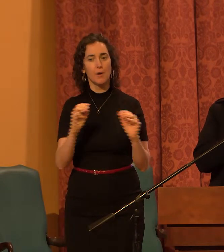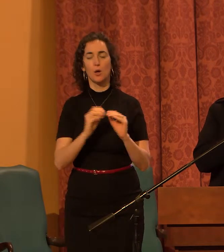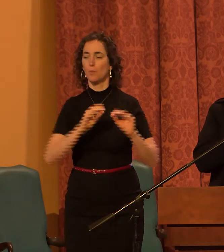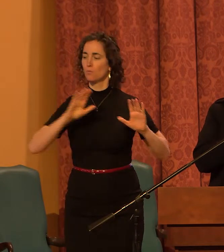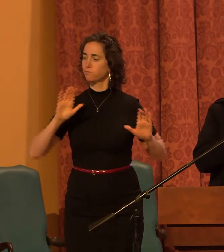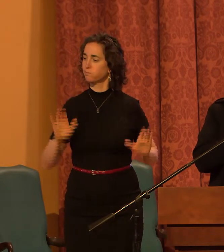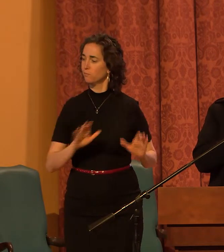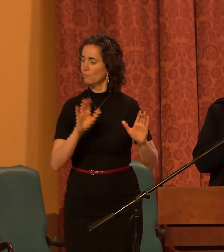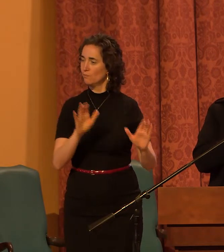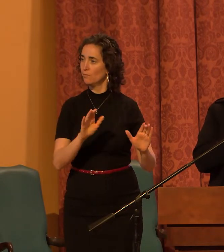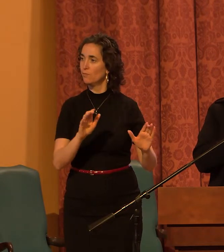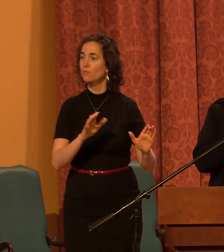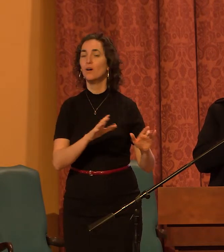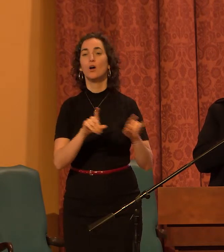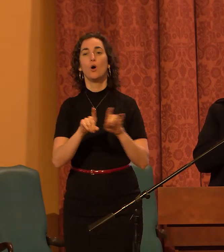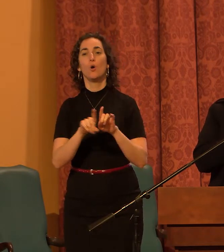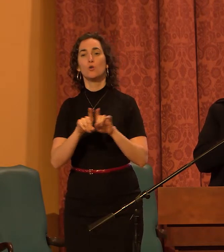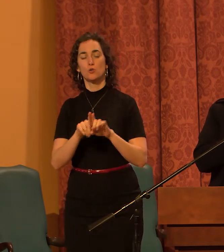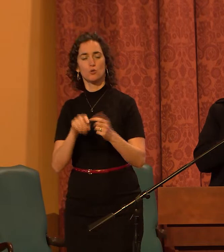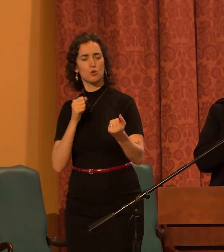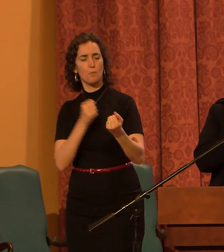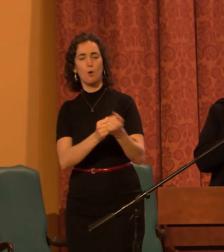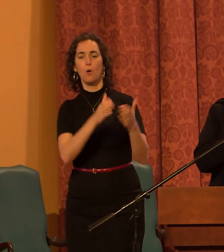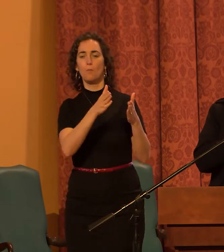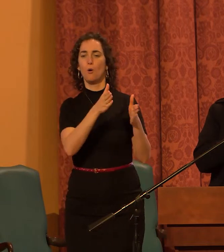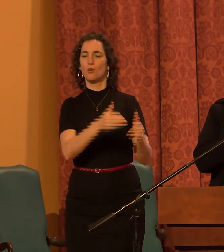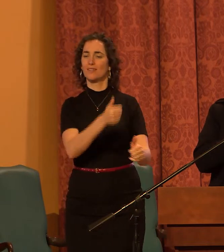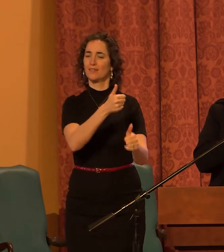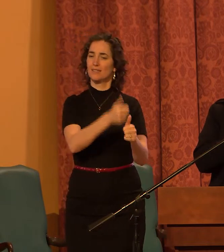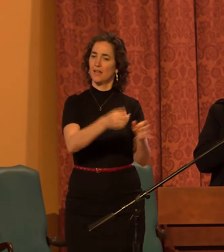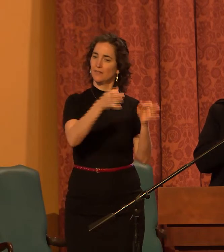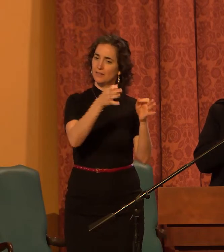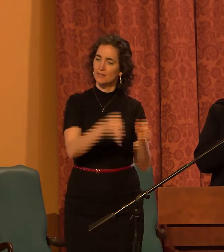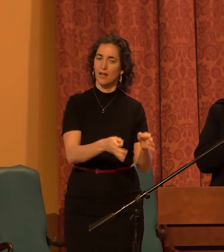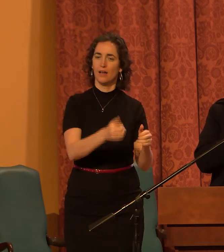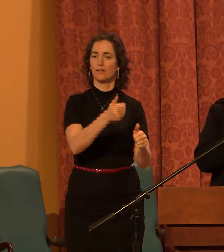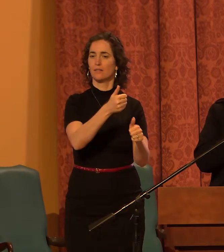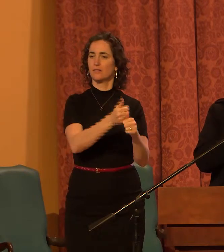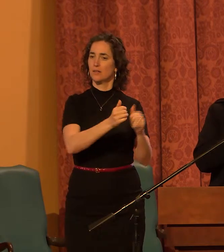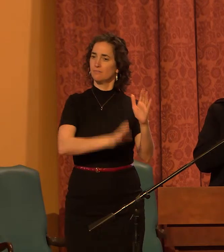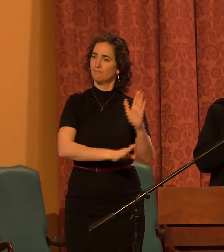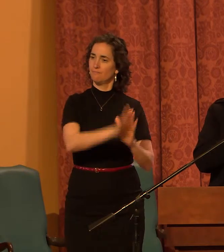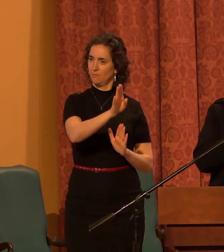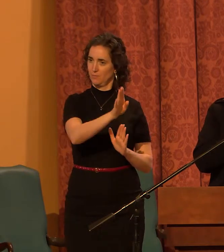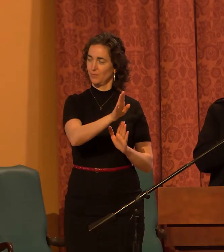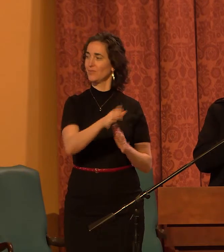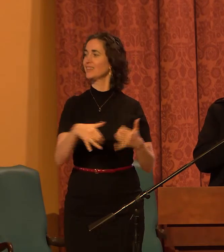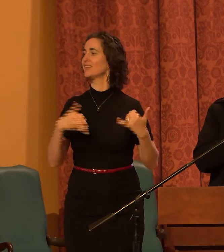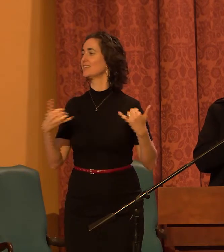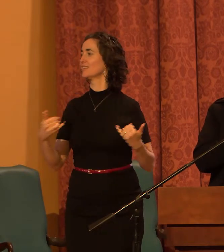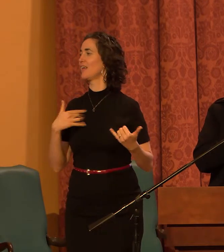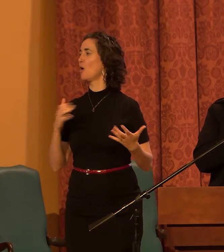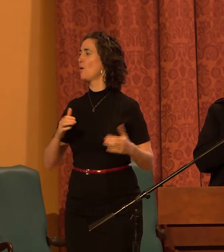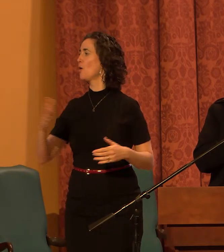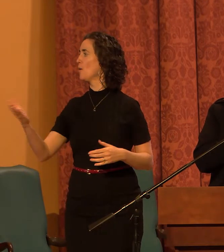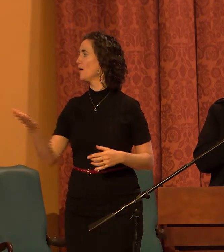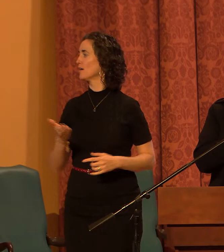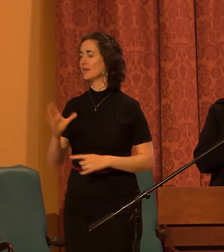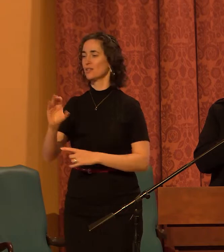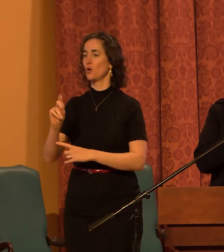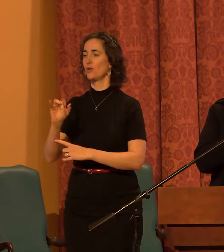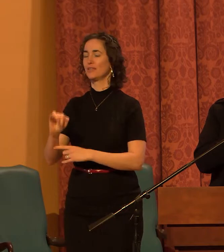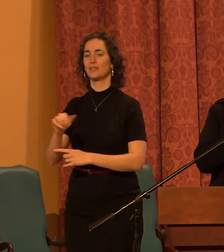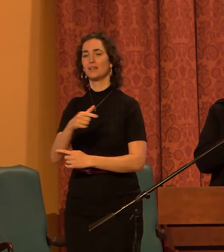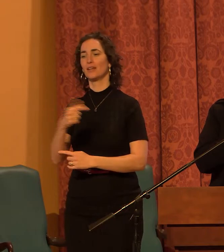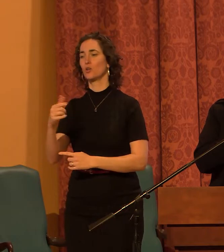productive, as well as support self-determination and individual development. Now, I would like to welcome Cody